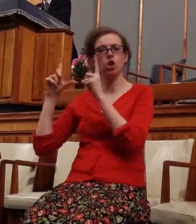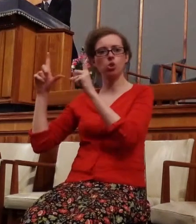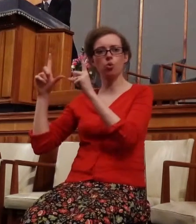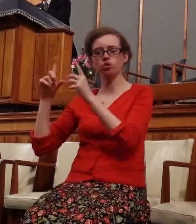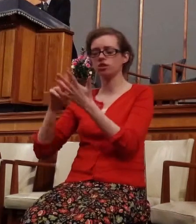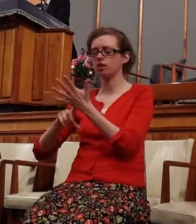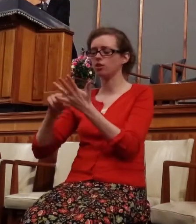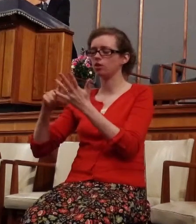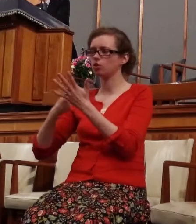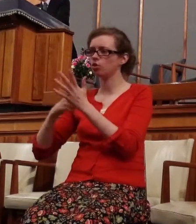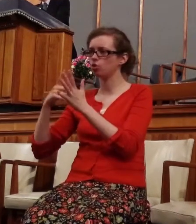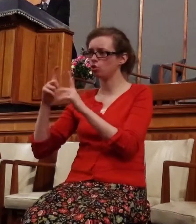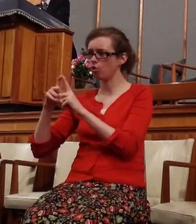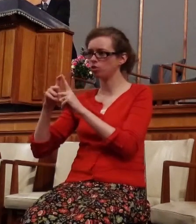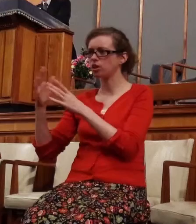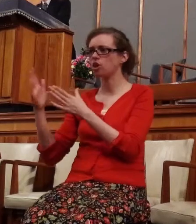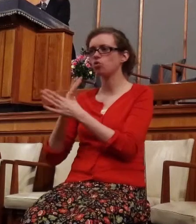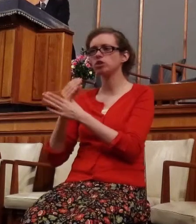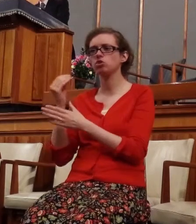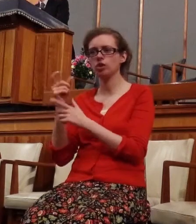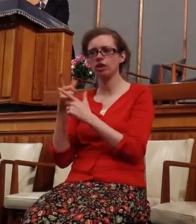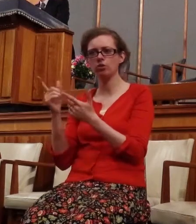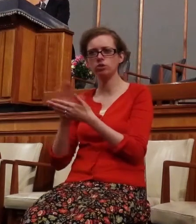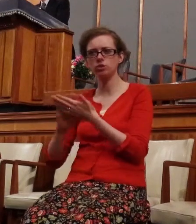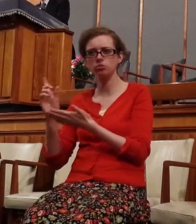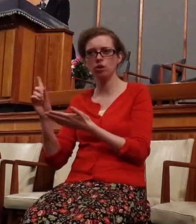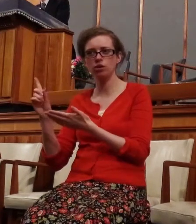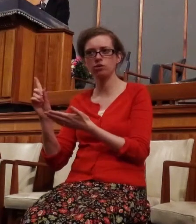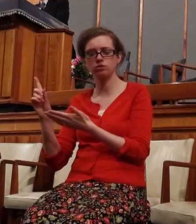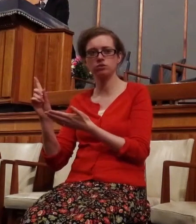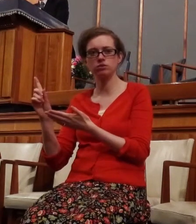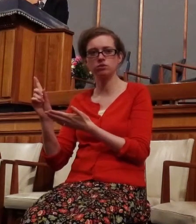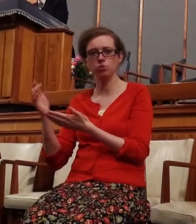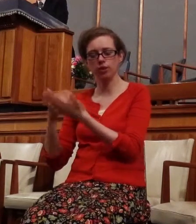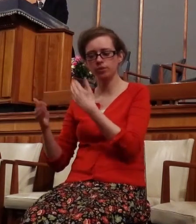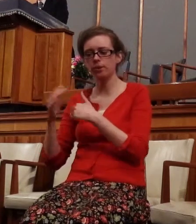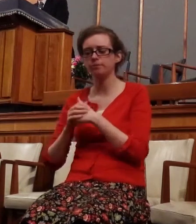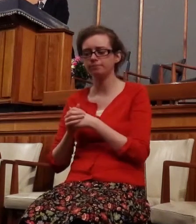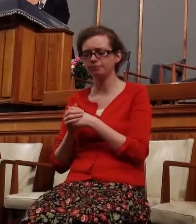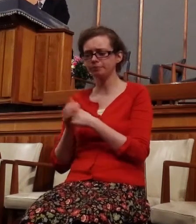text, when the jailer said, sirs,